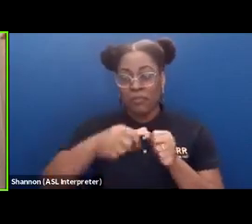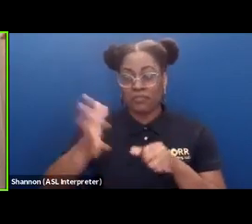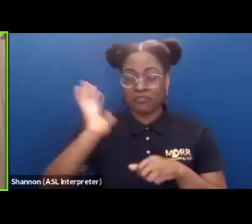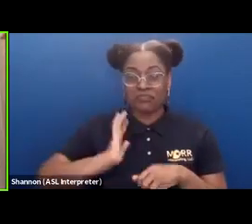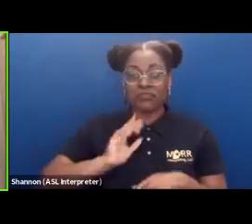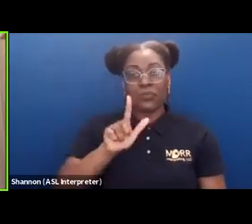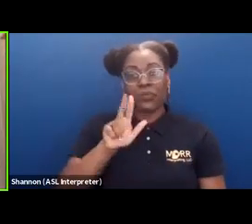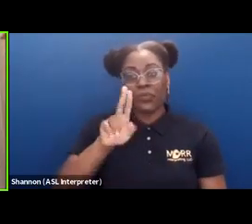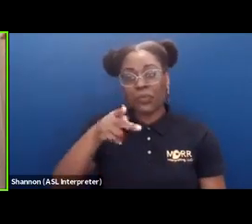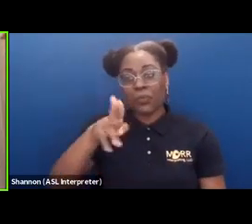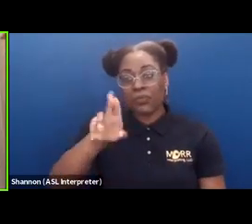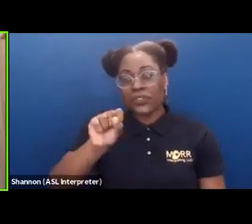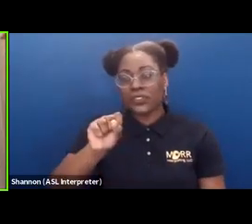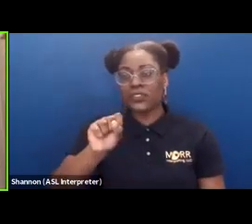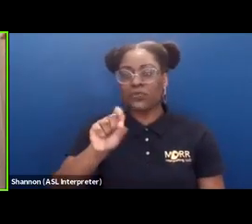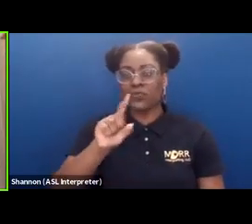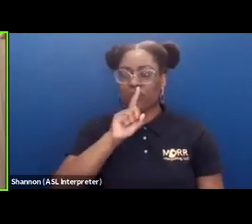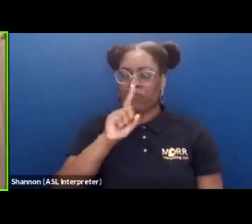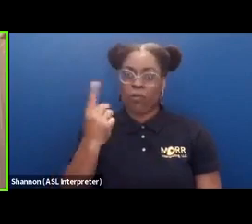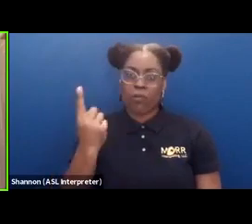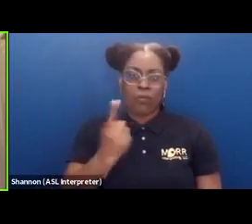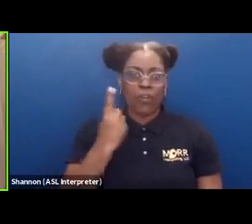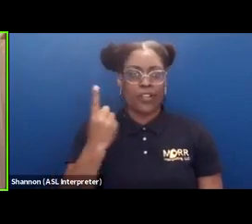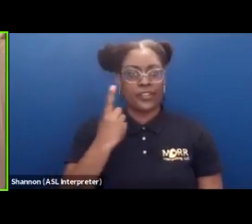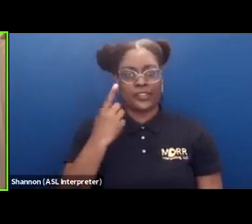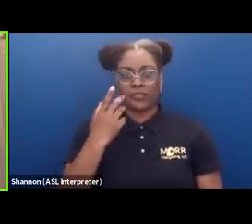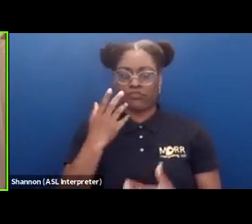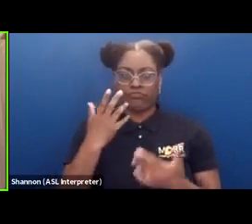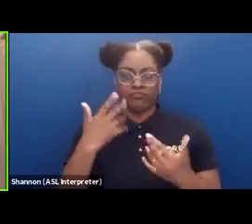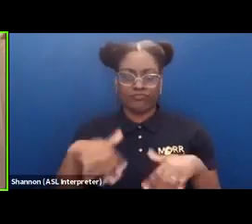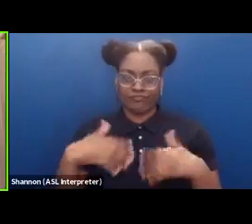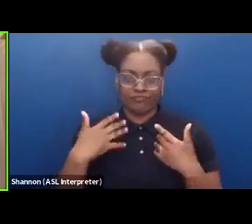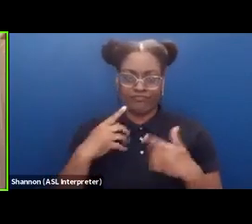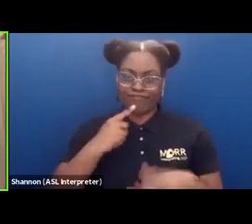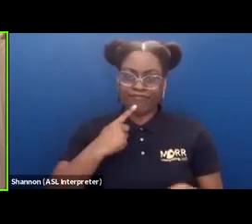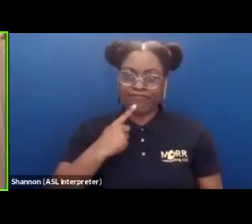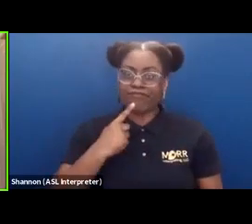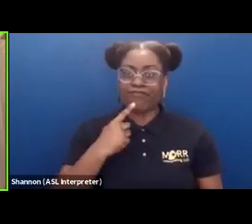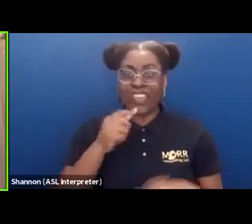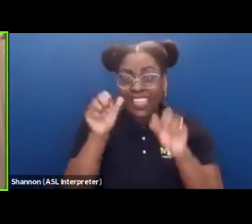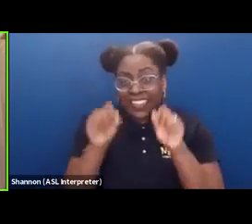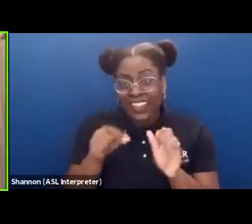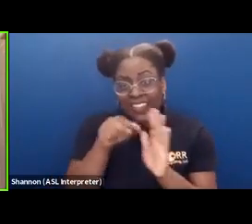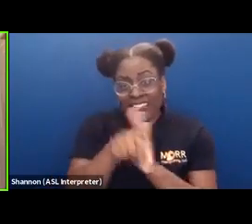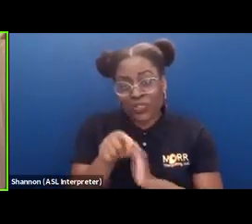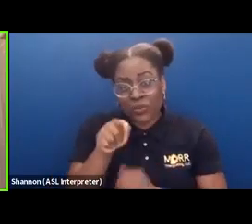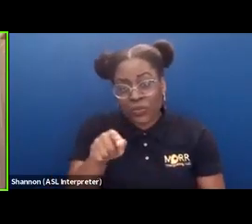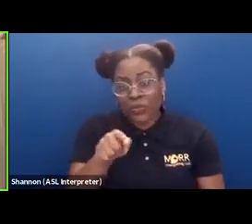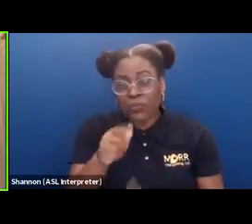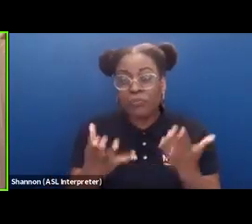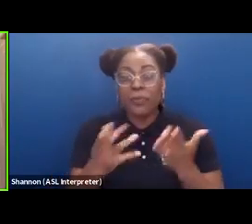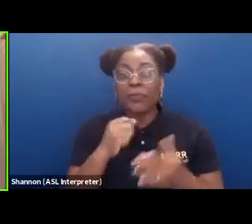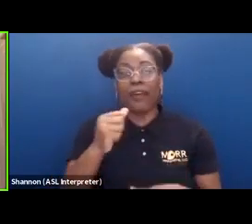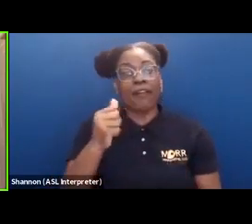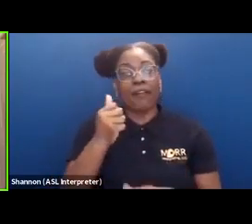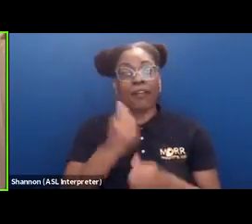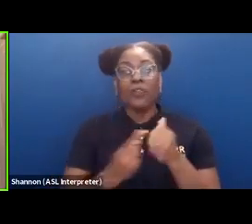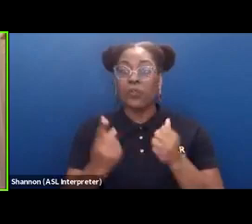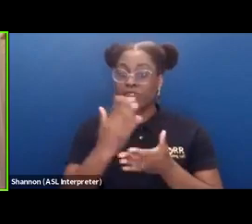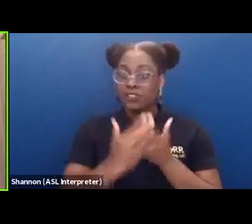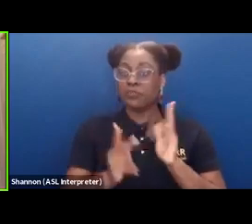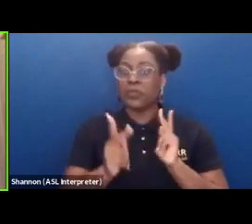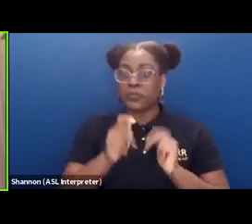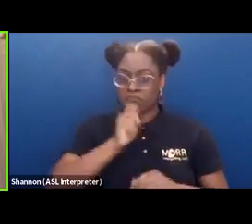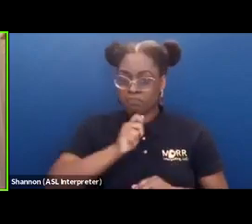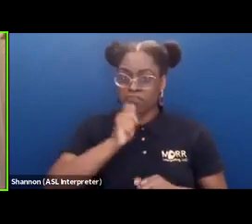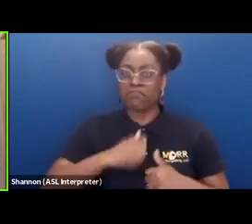was always really embattled, and lupus can and will kill you, right? It does not kill everyone, but it can, in fact, it can be a very deadly disease. So